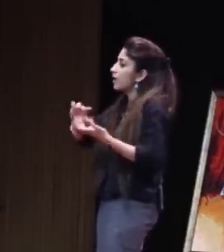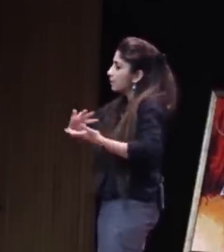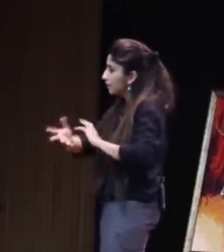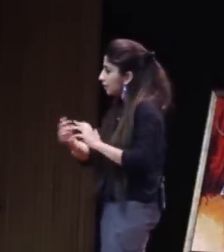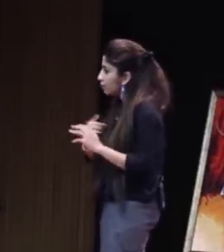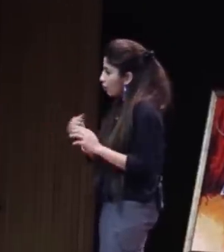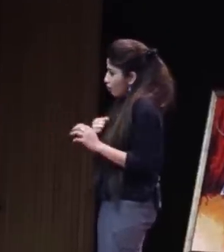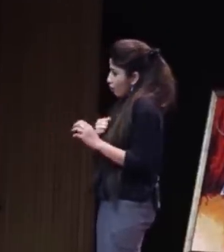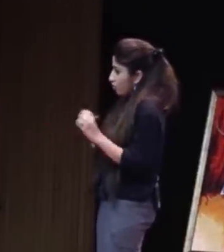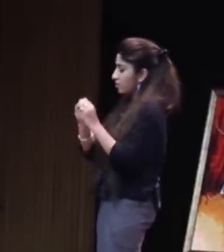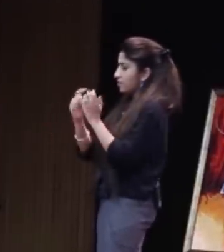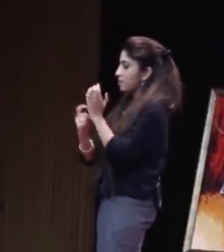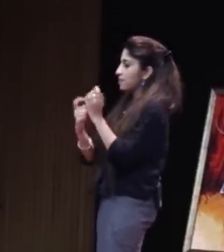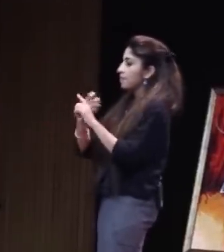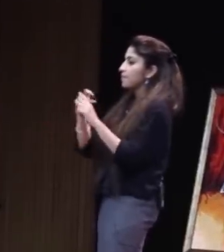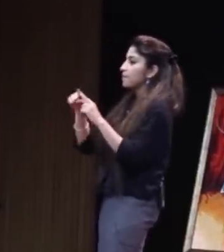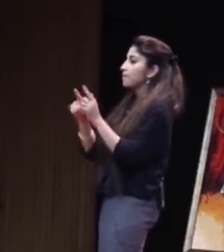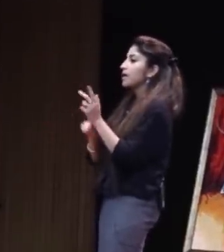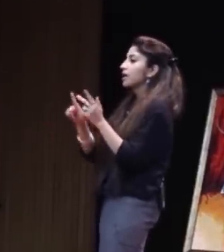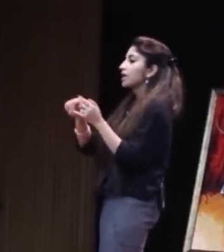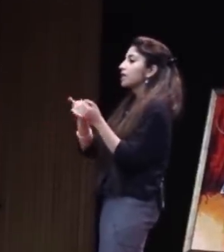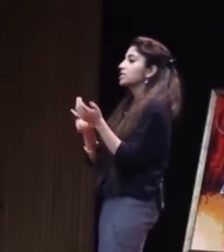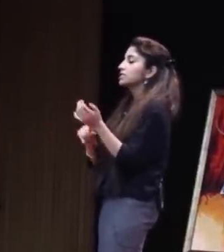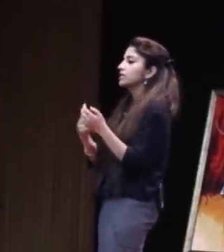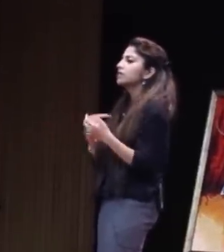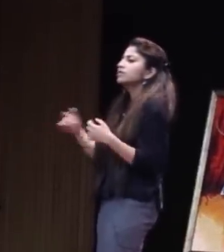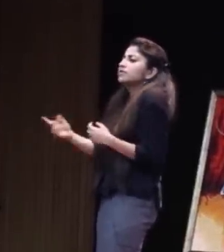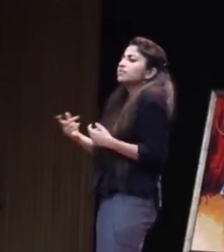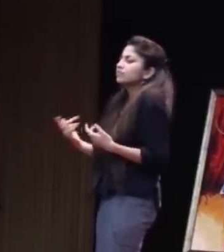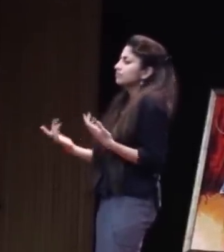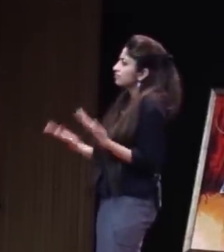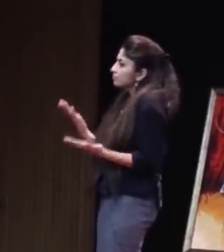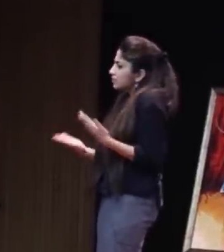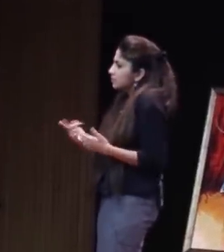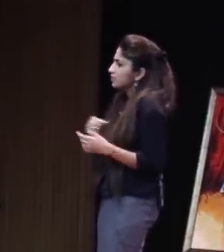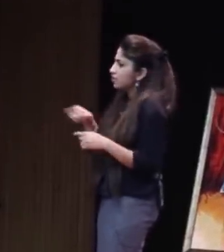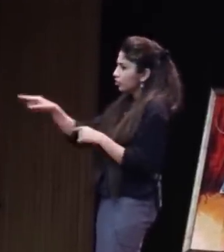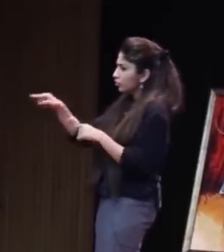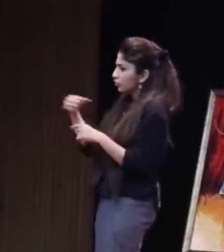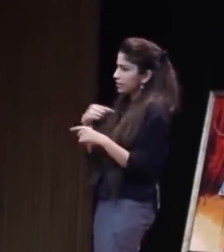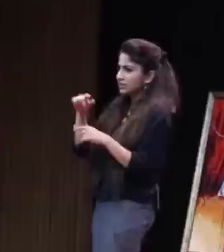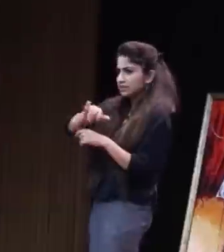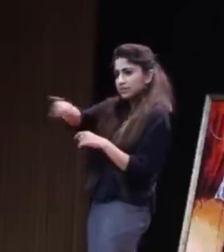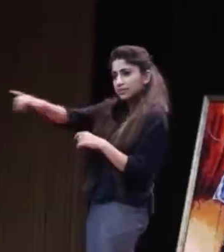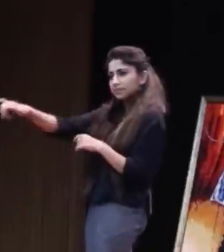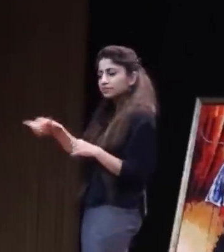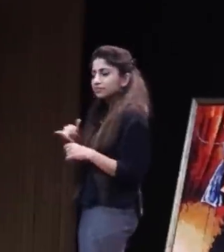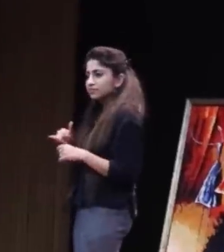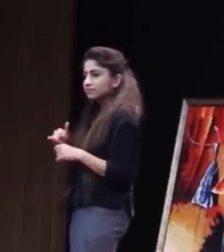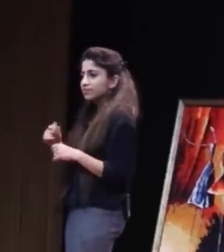would call these our common aspiration. And I also made my bucket list.